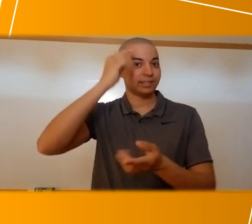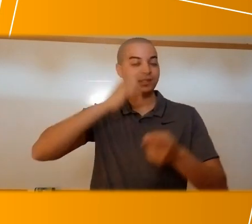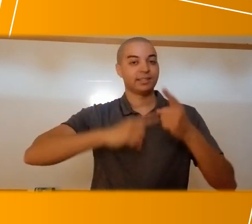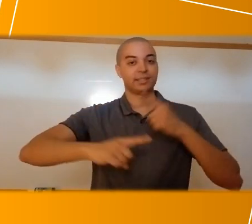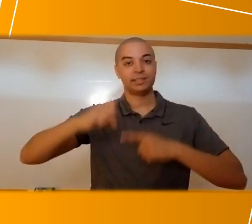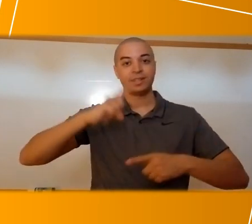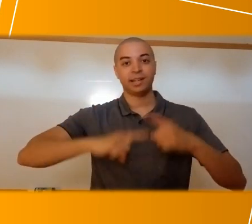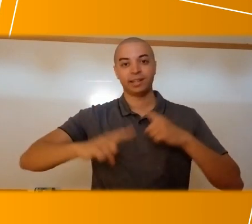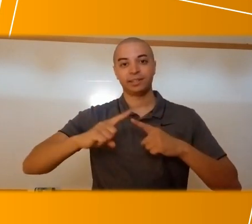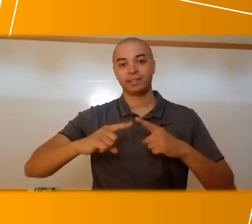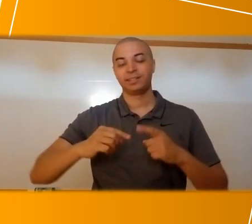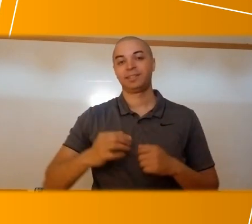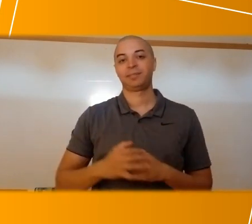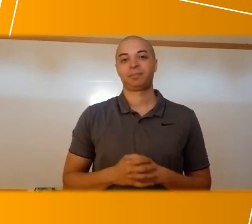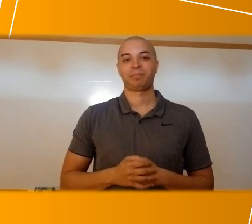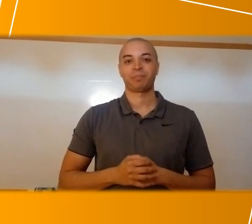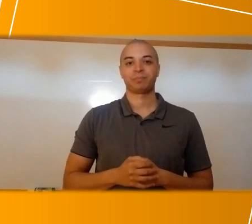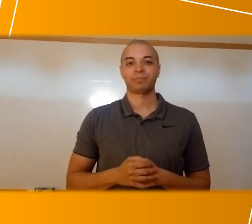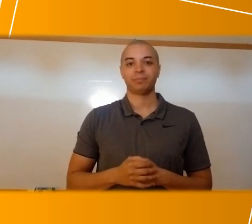learning sign.